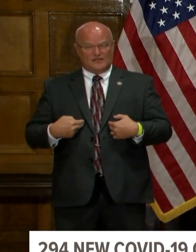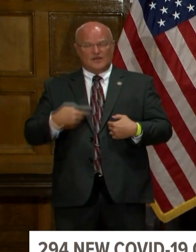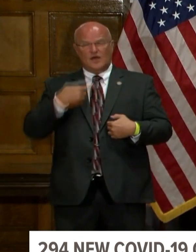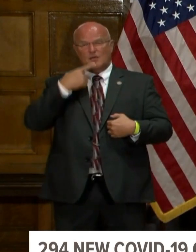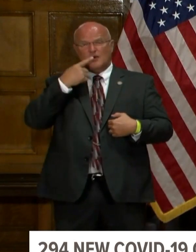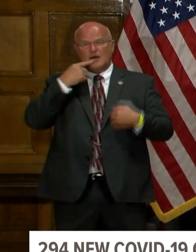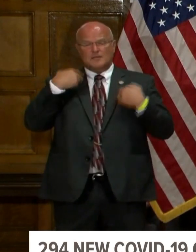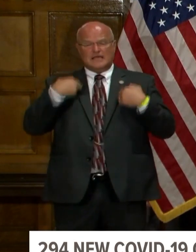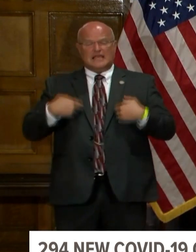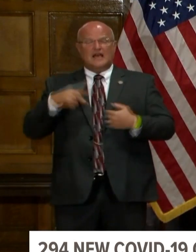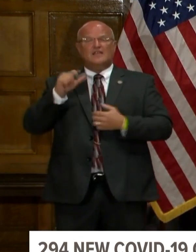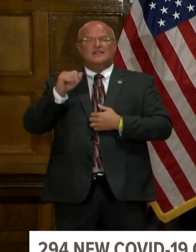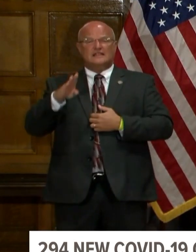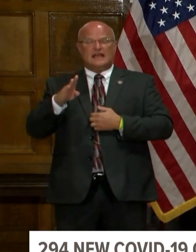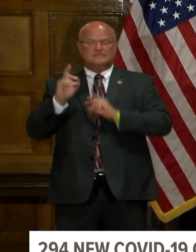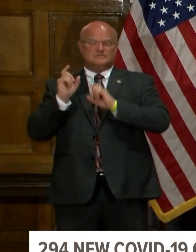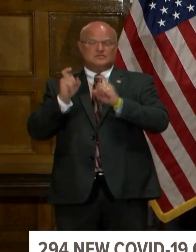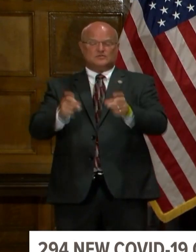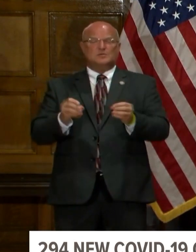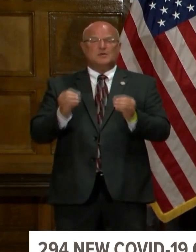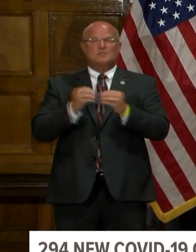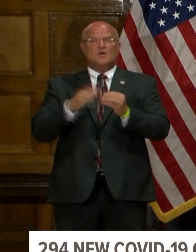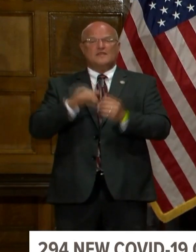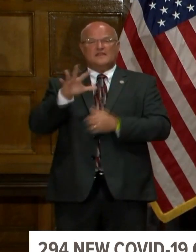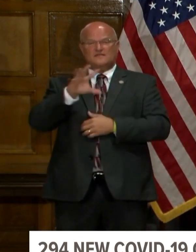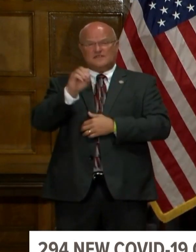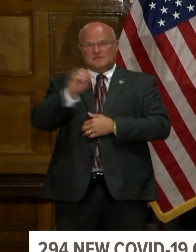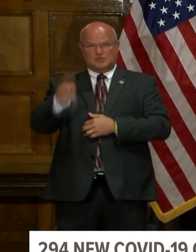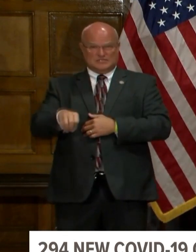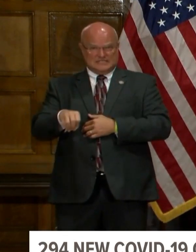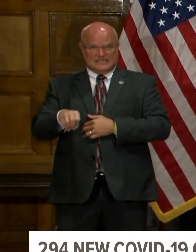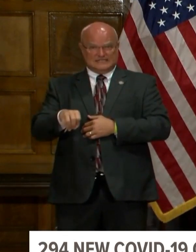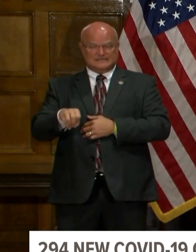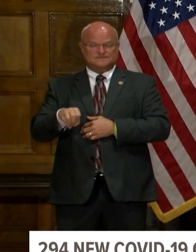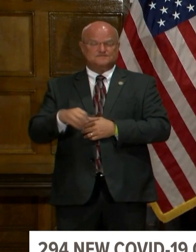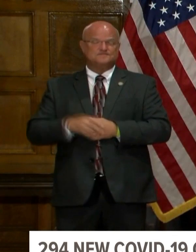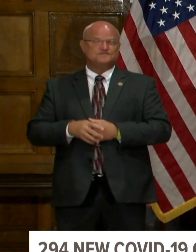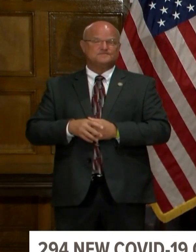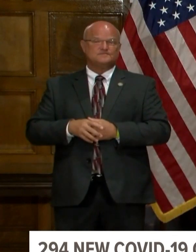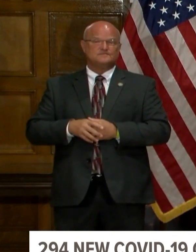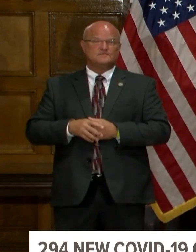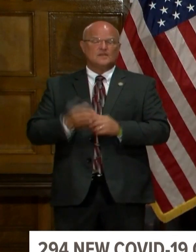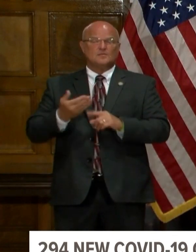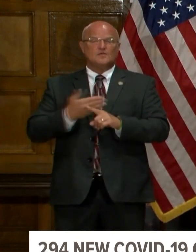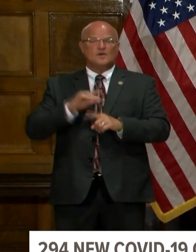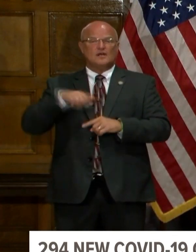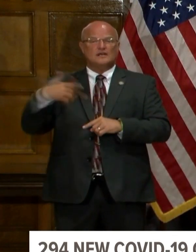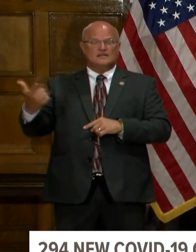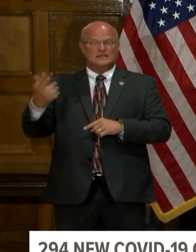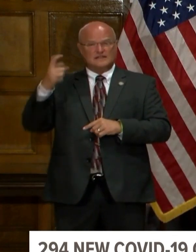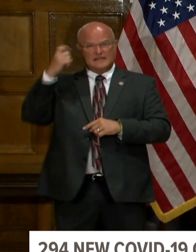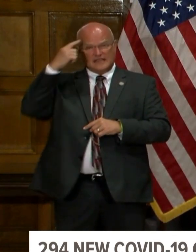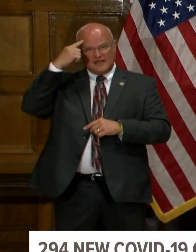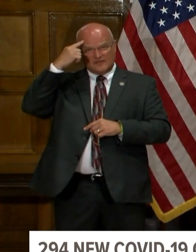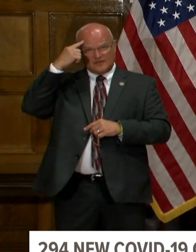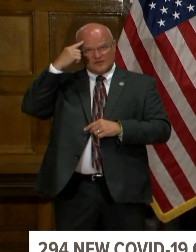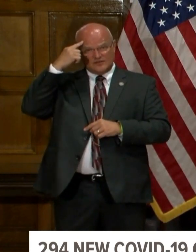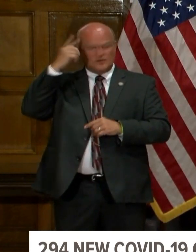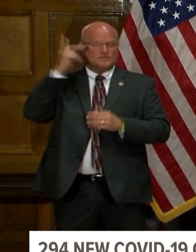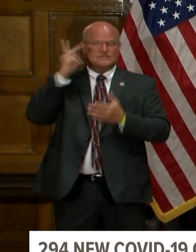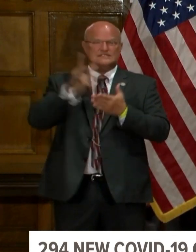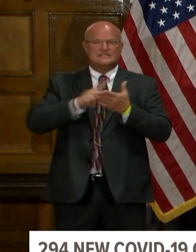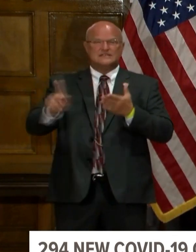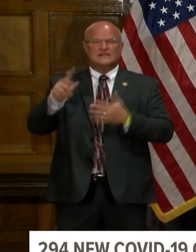Health Lab, which contributed to more than 50% of those cases. So before I turn it back over to the governor or to